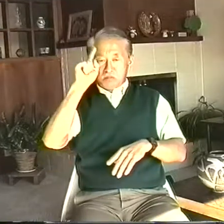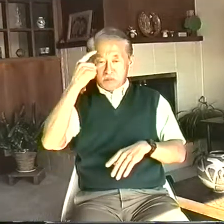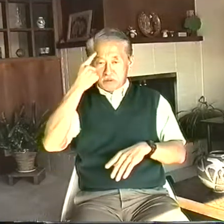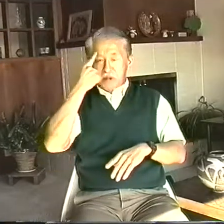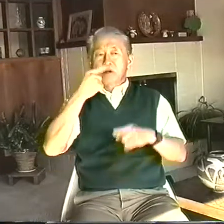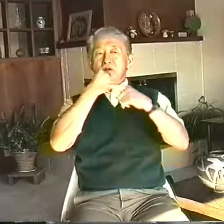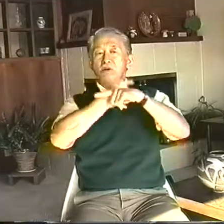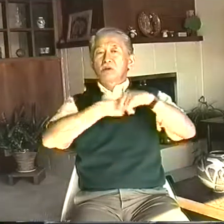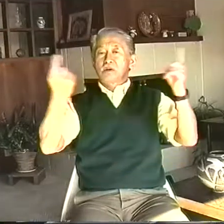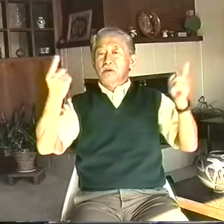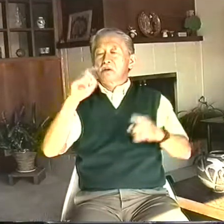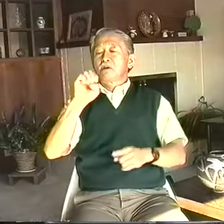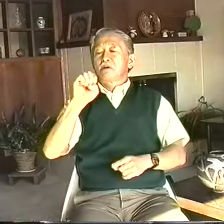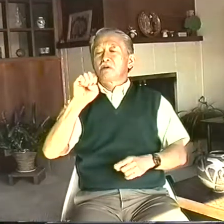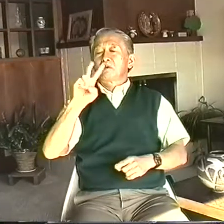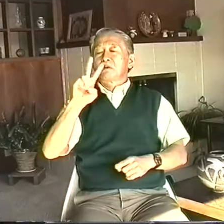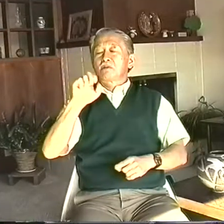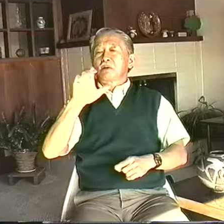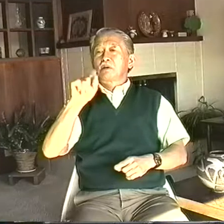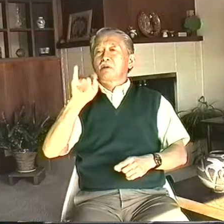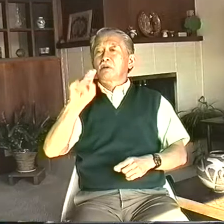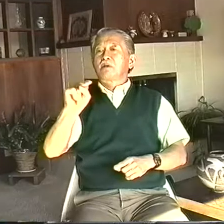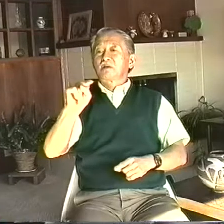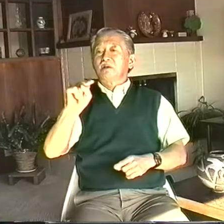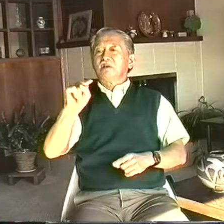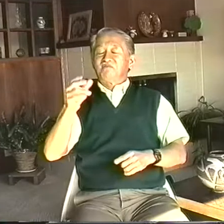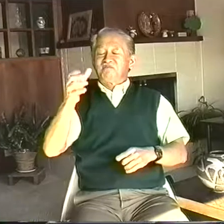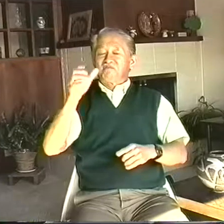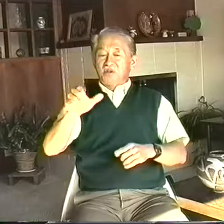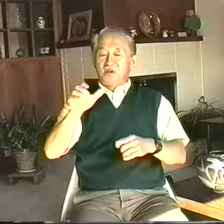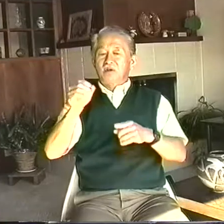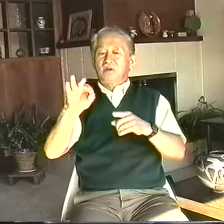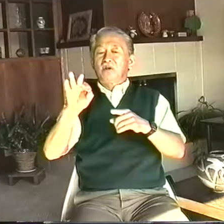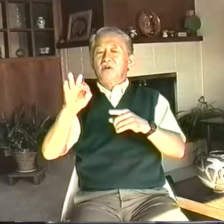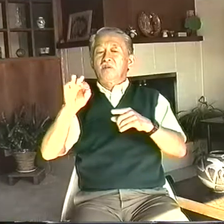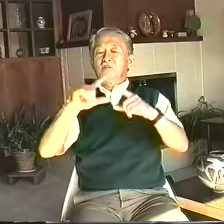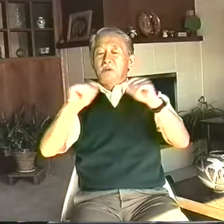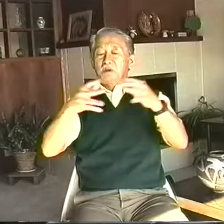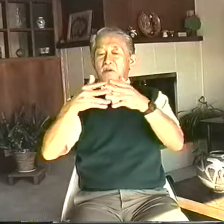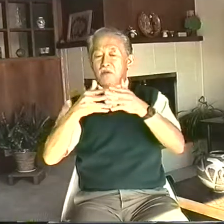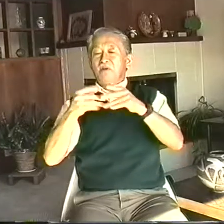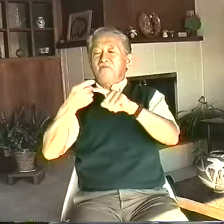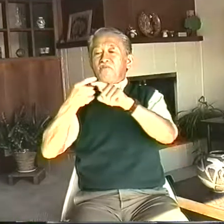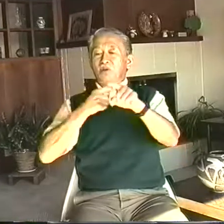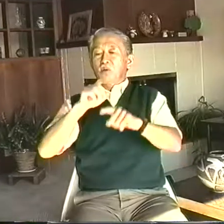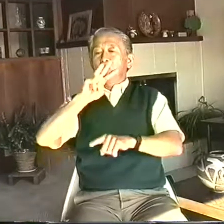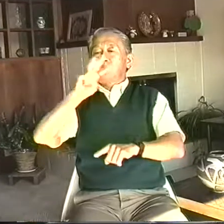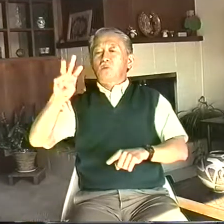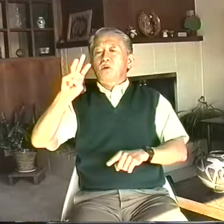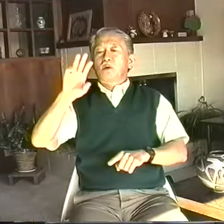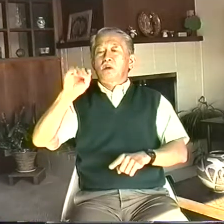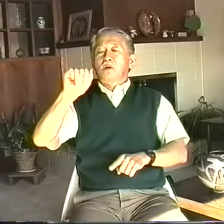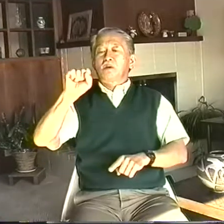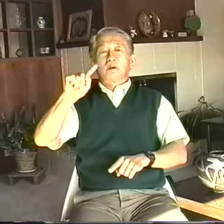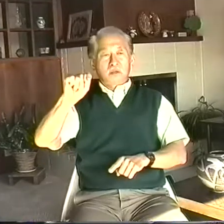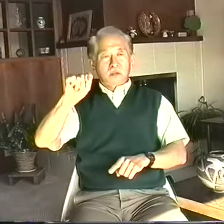was worried, or rather I should say that the U.S. government issued an executive